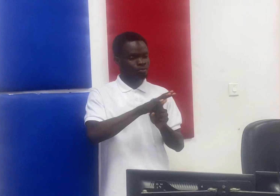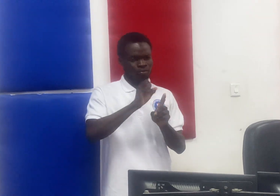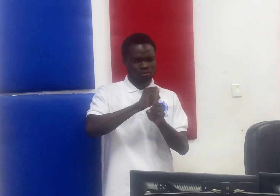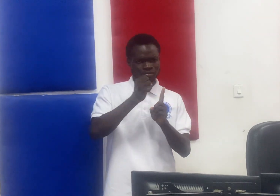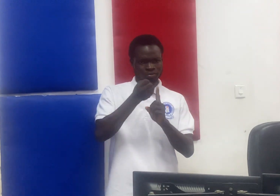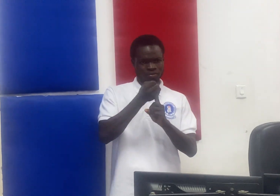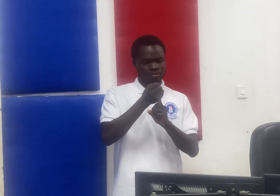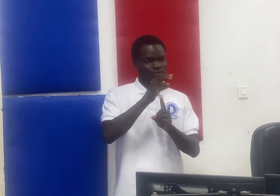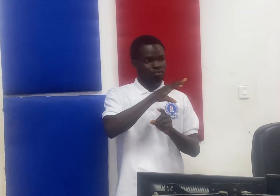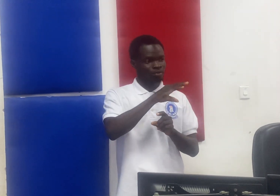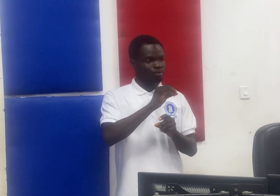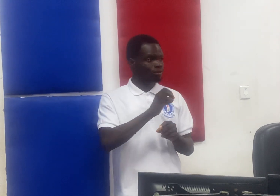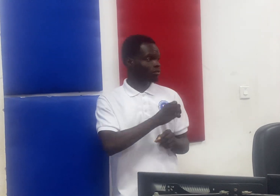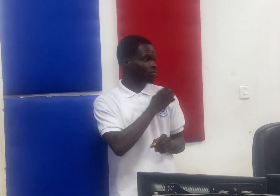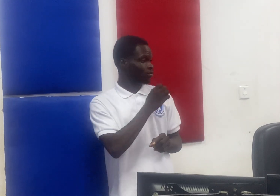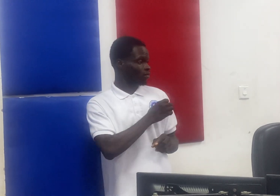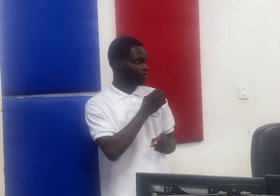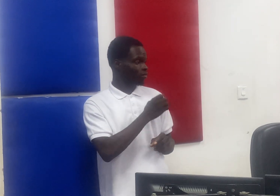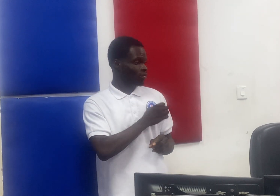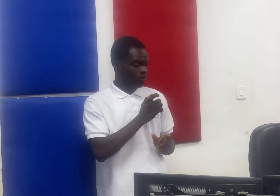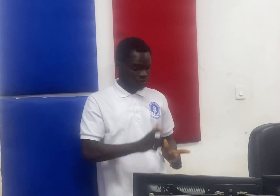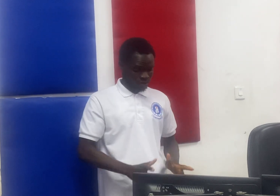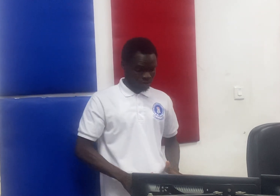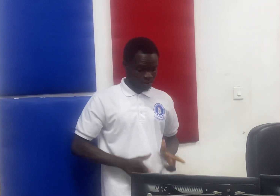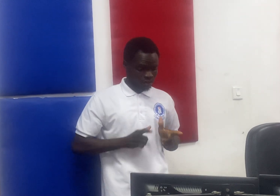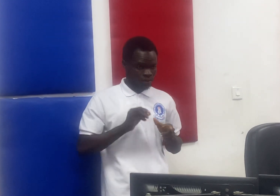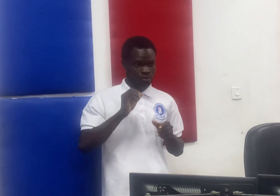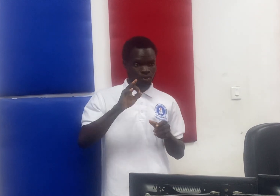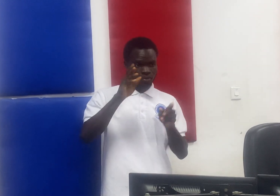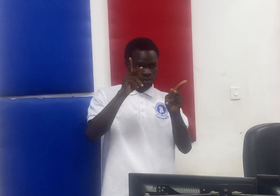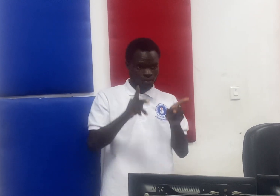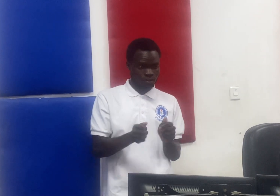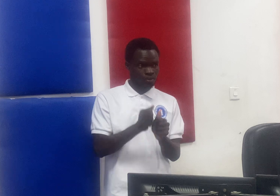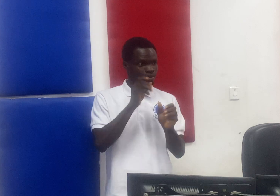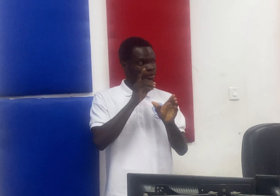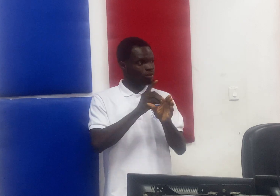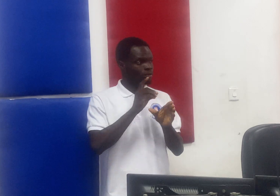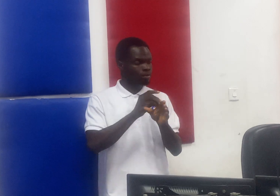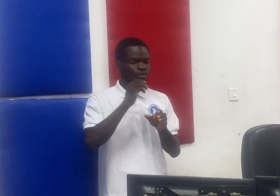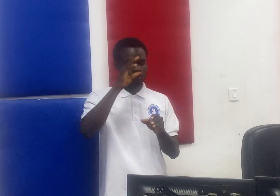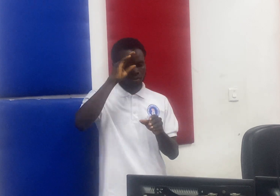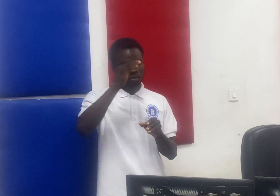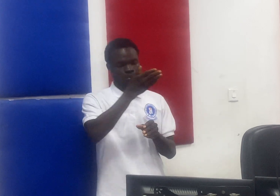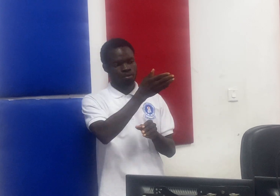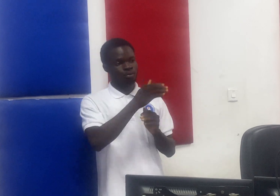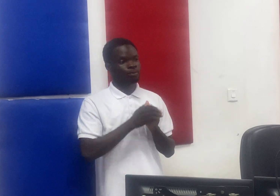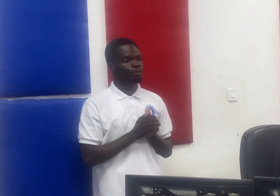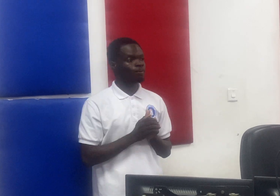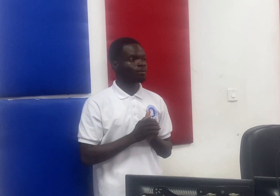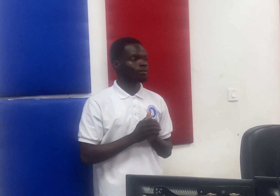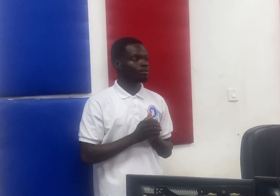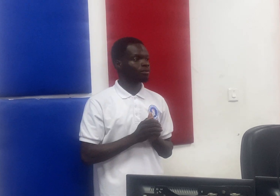persons with disability? Mr. Wisdom. Okay. Stereotypes